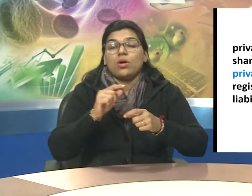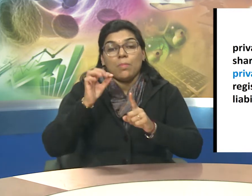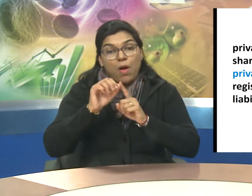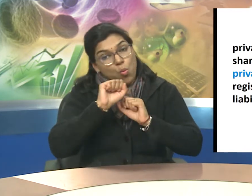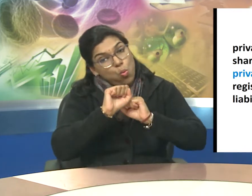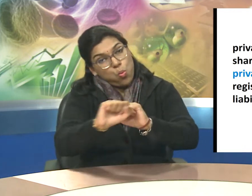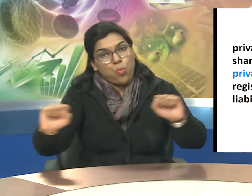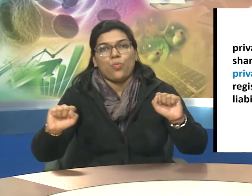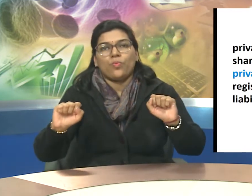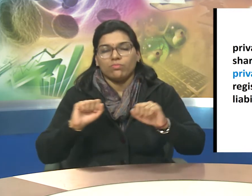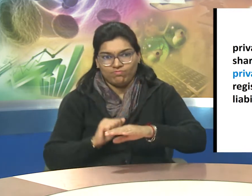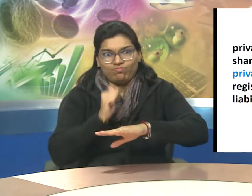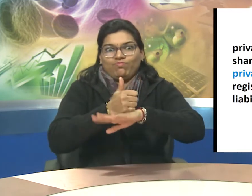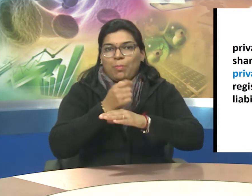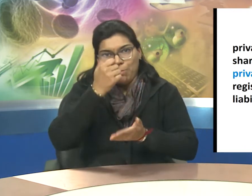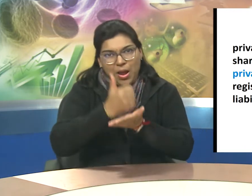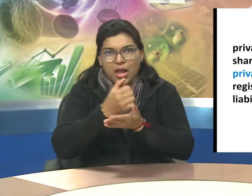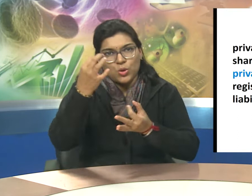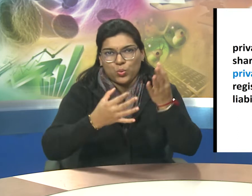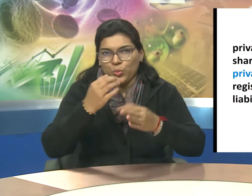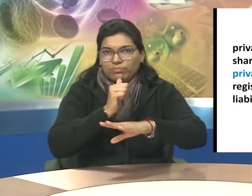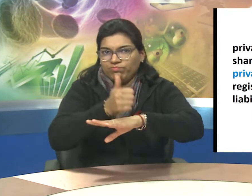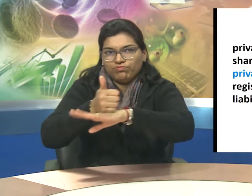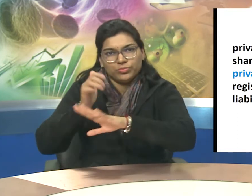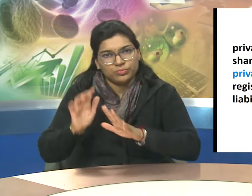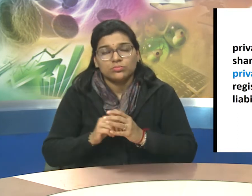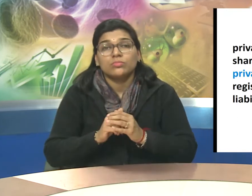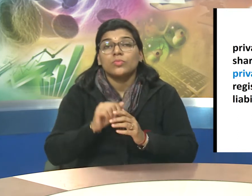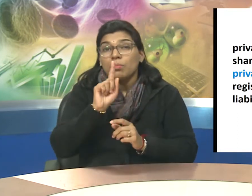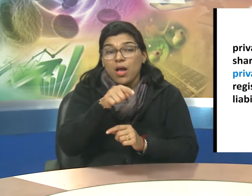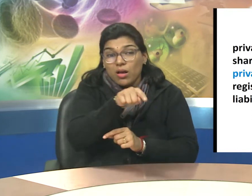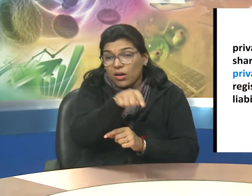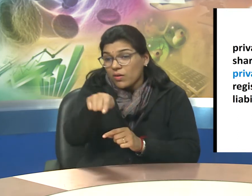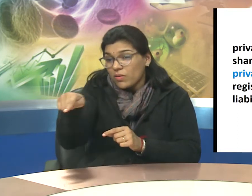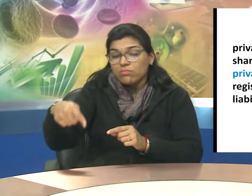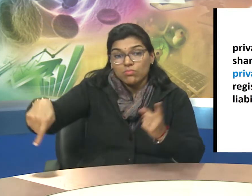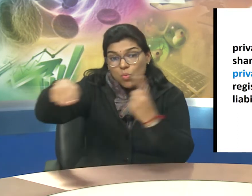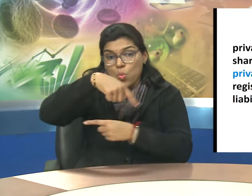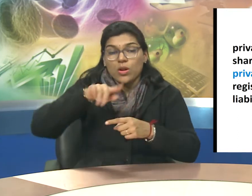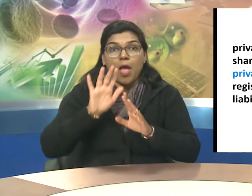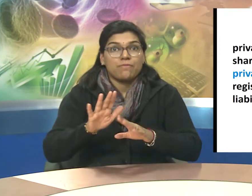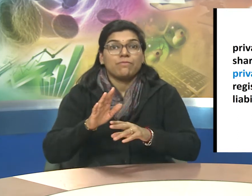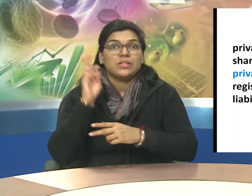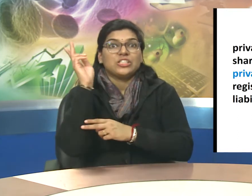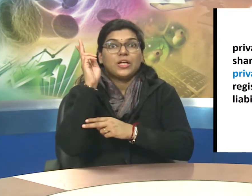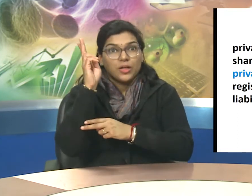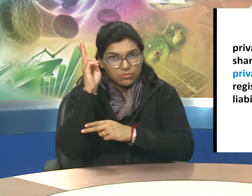majority of the share capital of the bank is held by private individuals. These banks